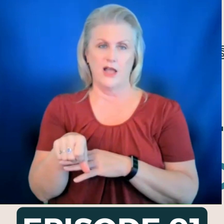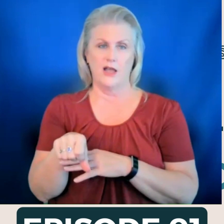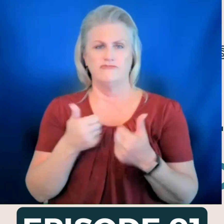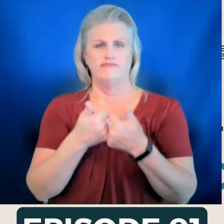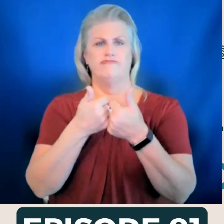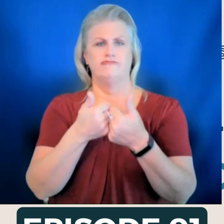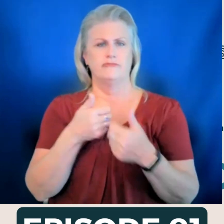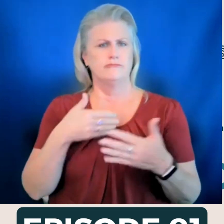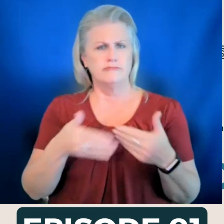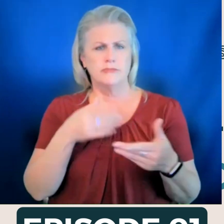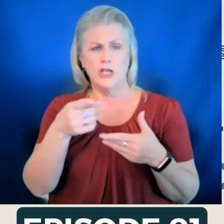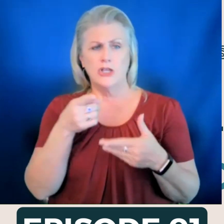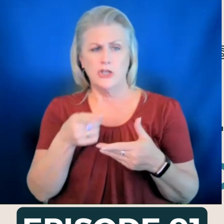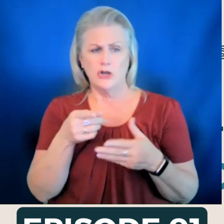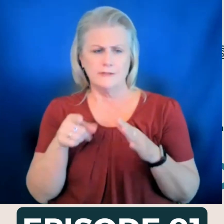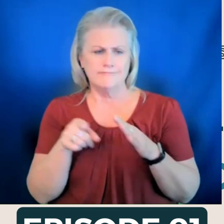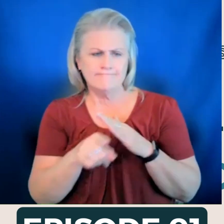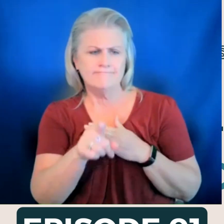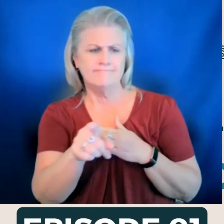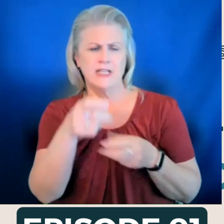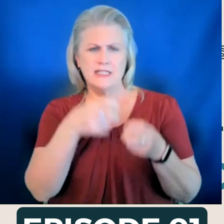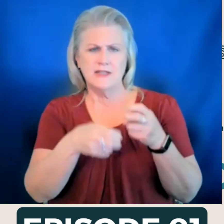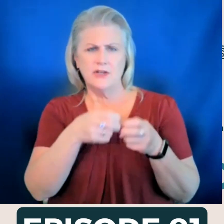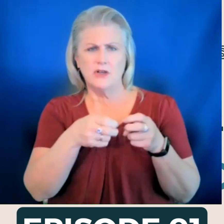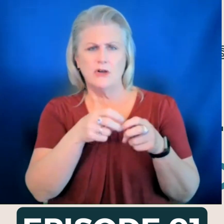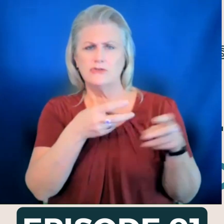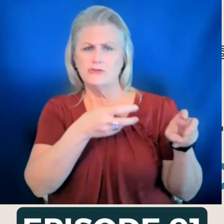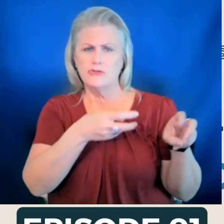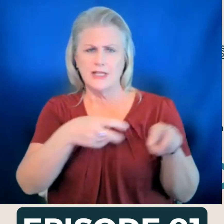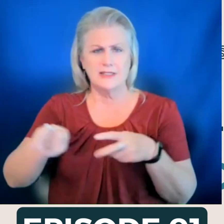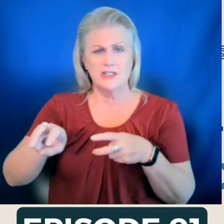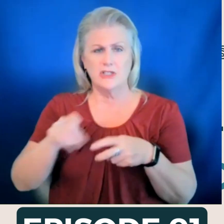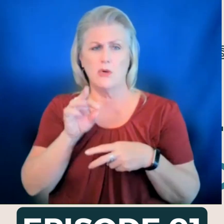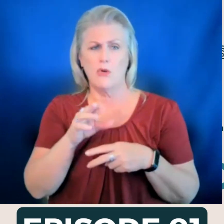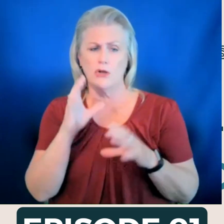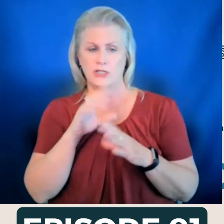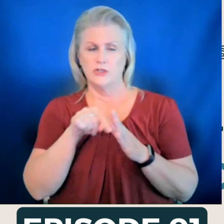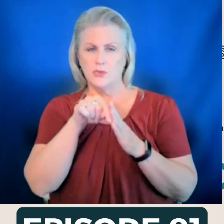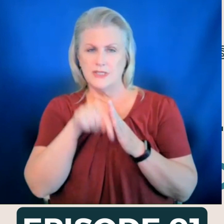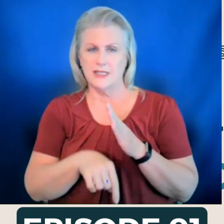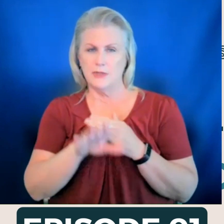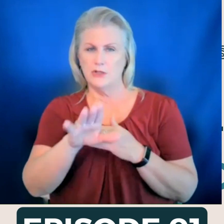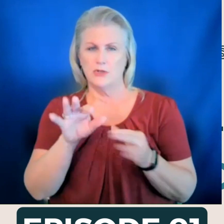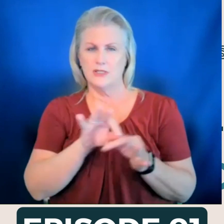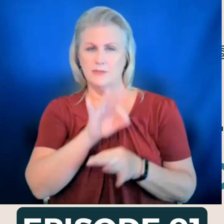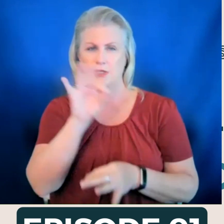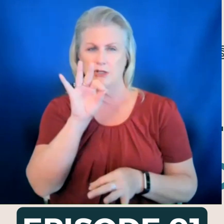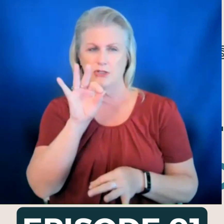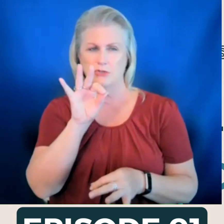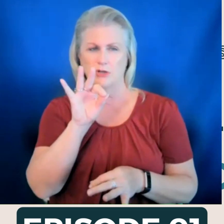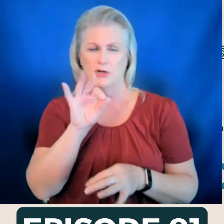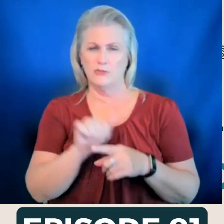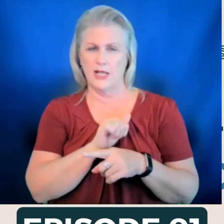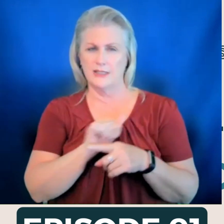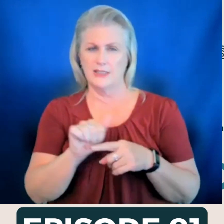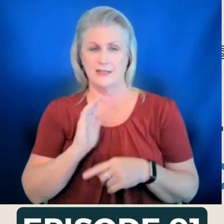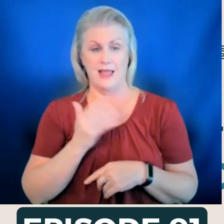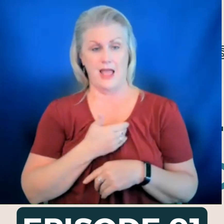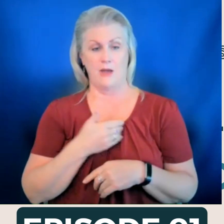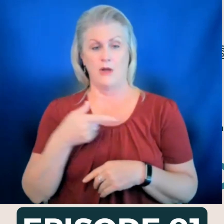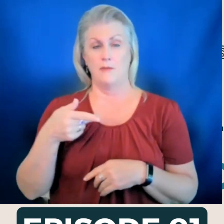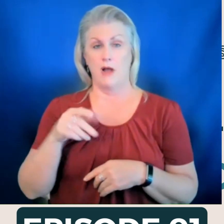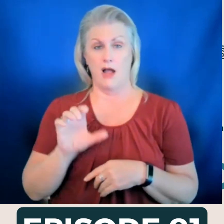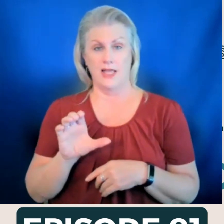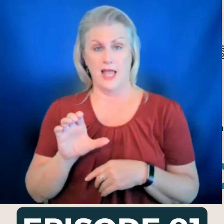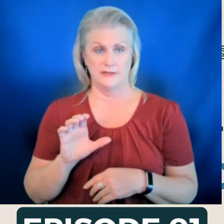difficult transition or seeking to deepen your spiritual practice, our podcast provides guidance to help you